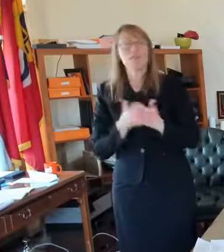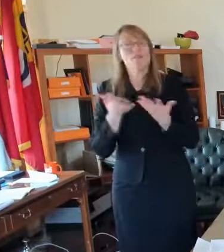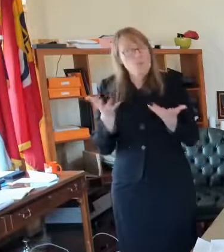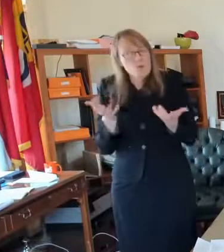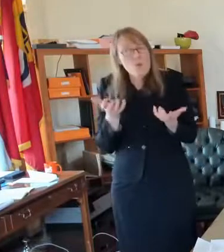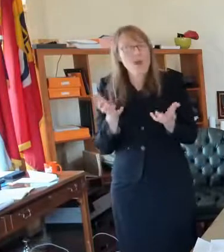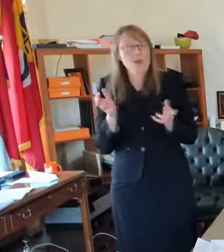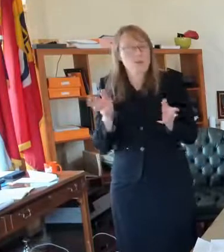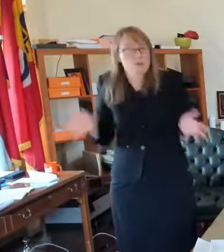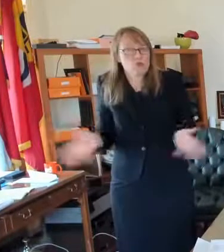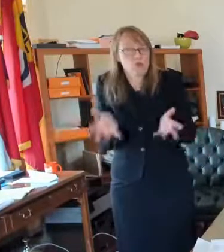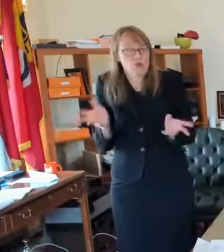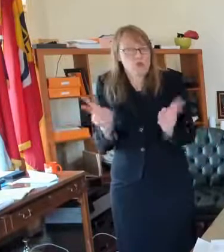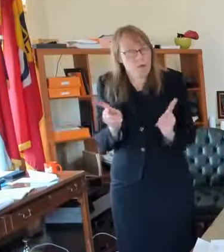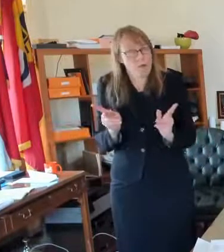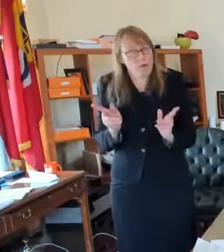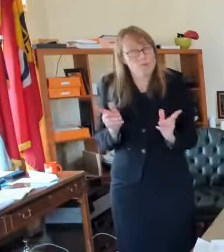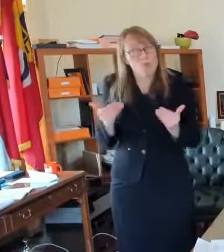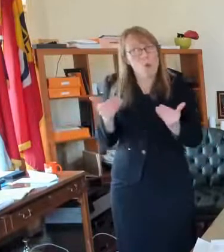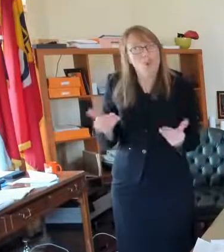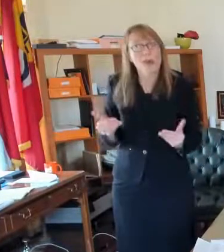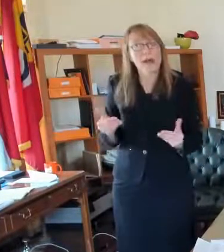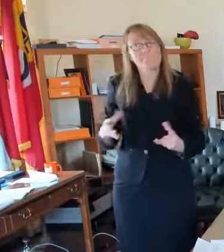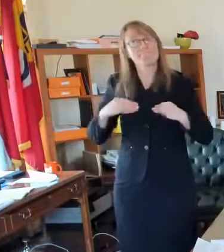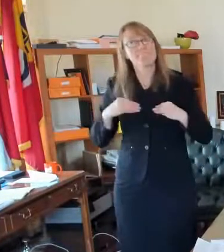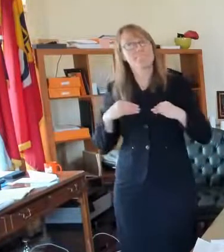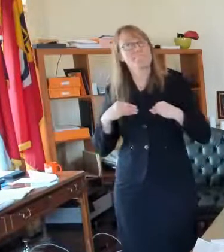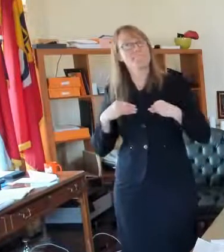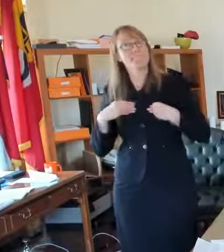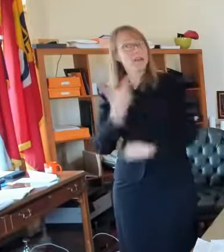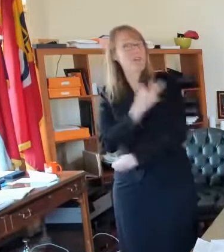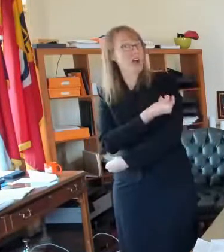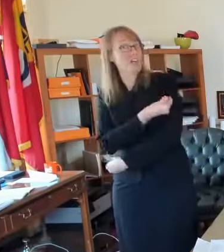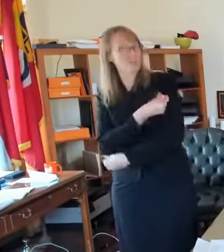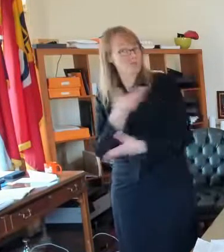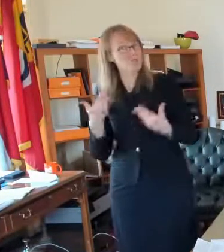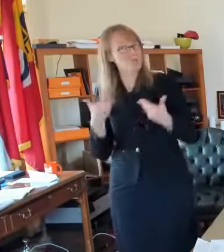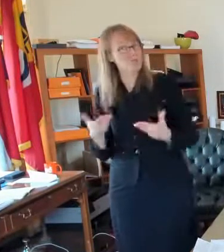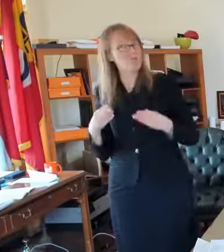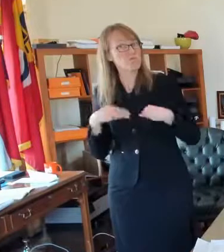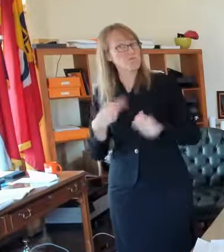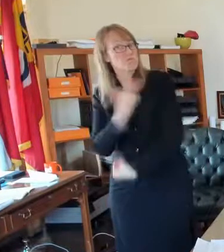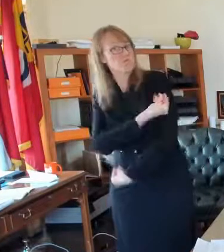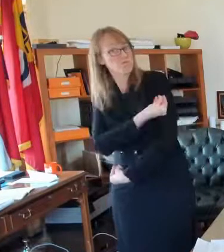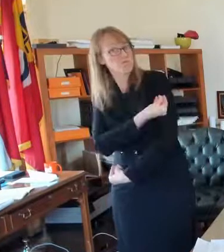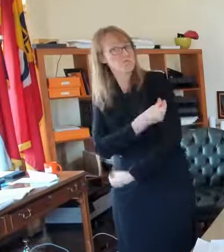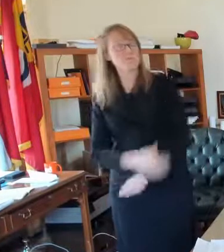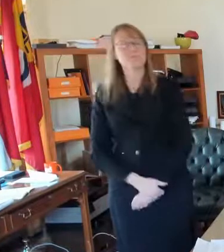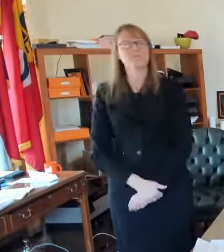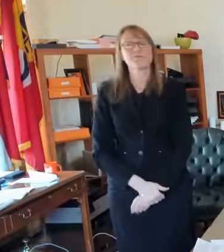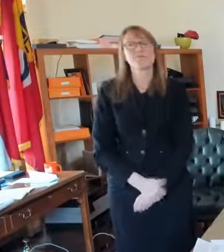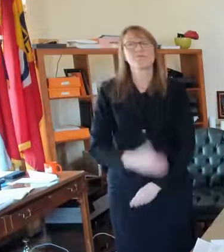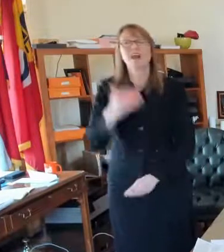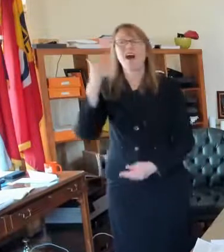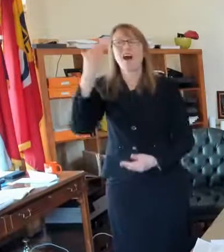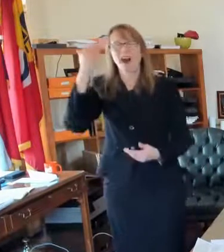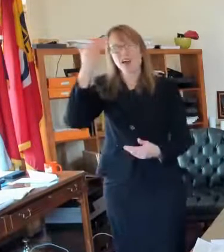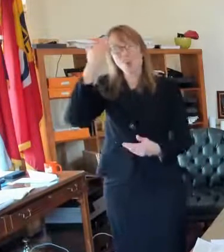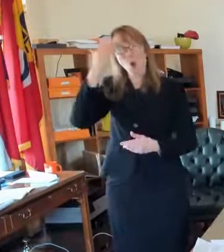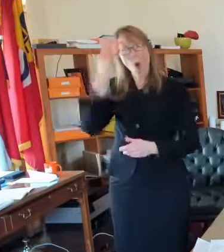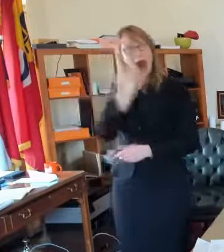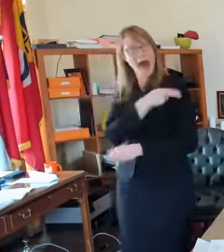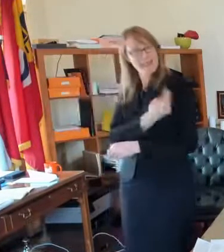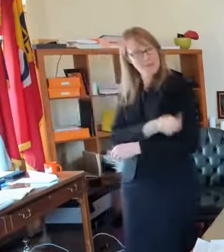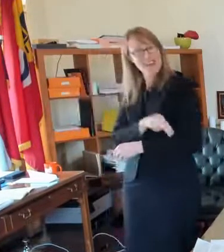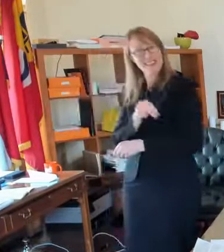vaccine. I know the hospital systems that are in place on the pandemic task force, they're reporting that about 60% of